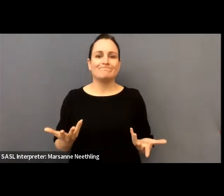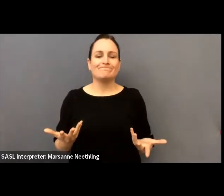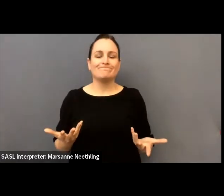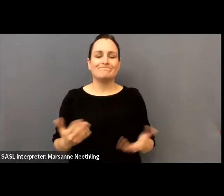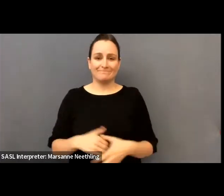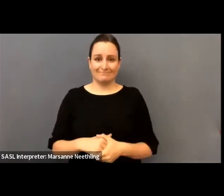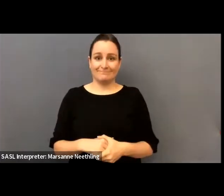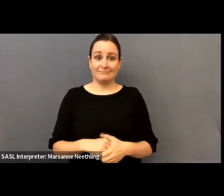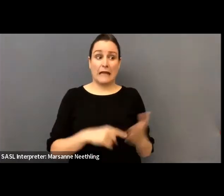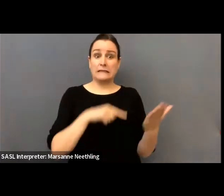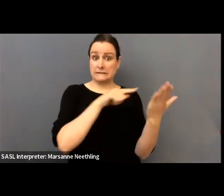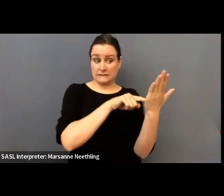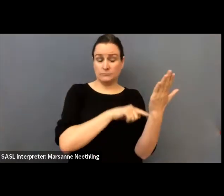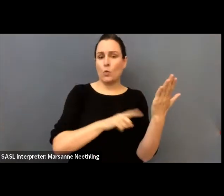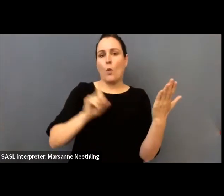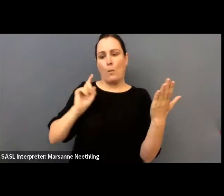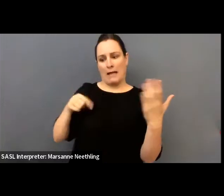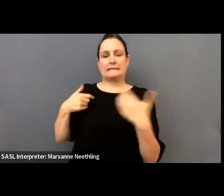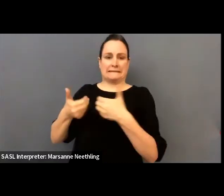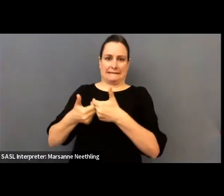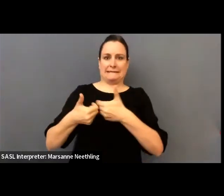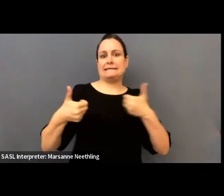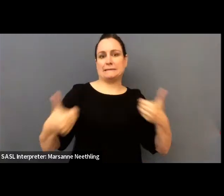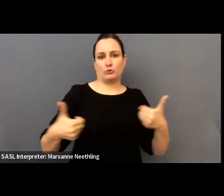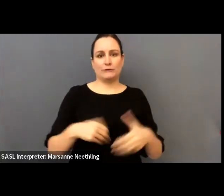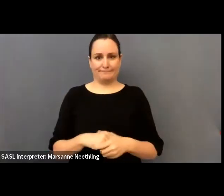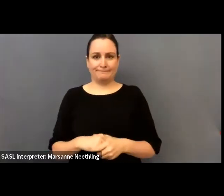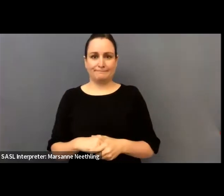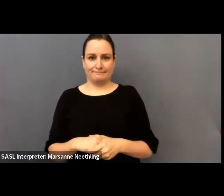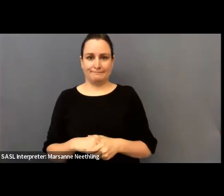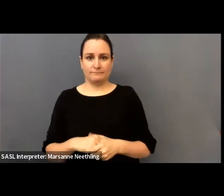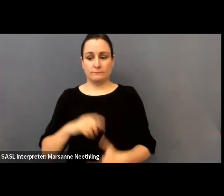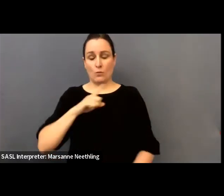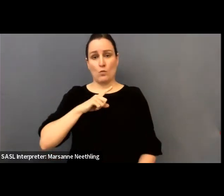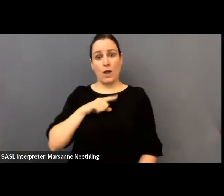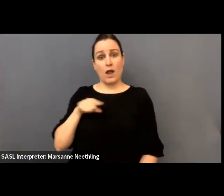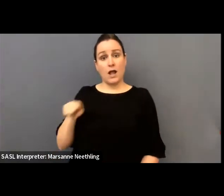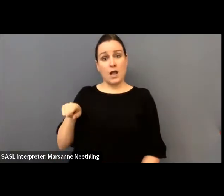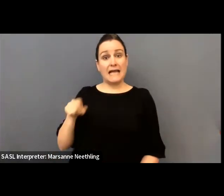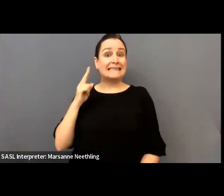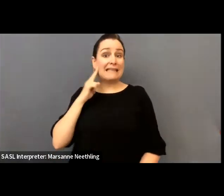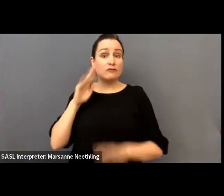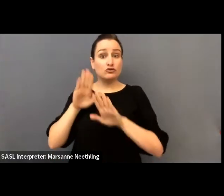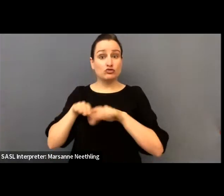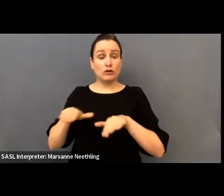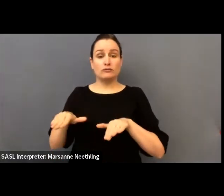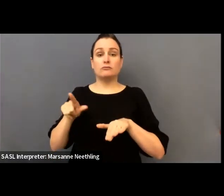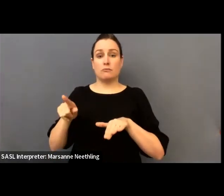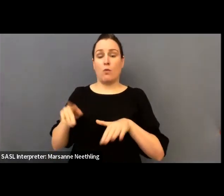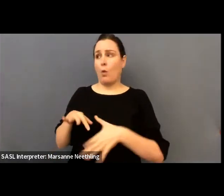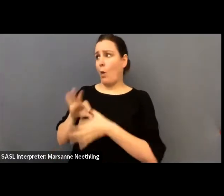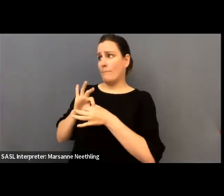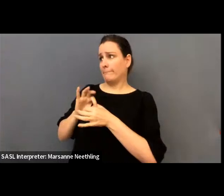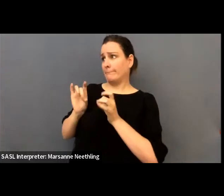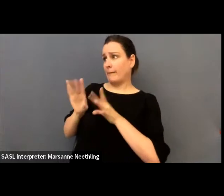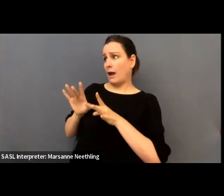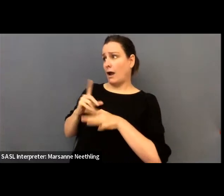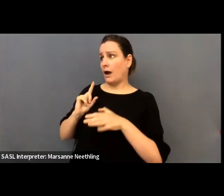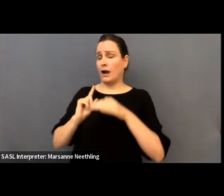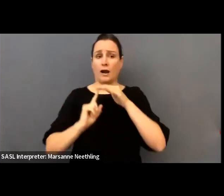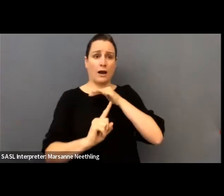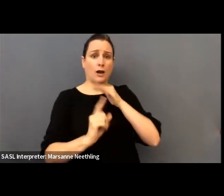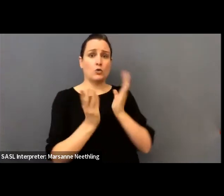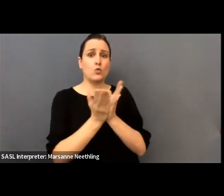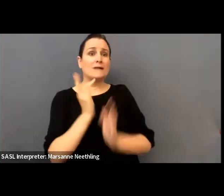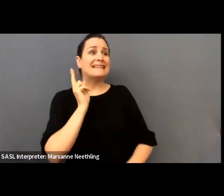separateness, because if deaf children have to be removed from their homes to go to schools for the deaf, and the gap that's after